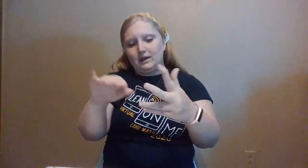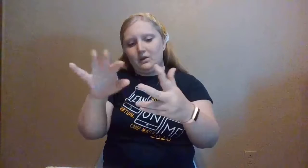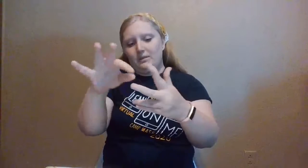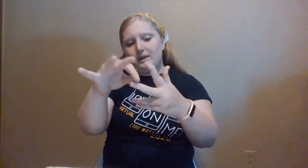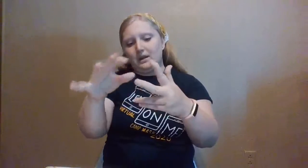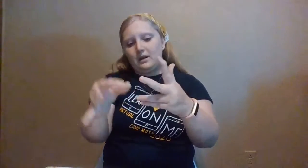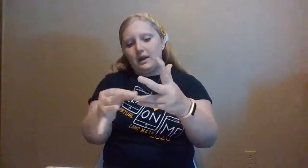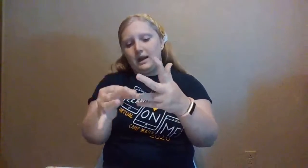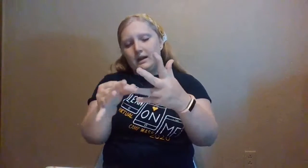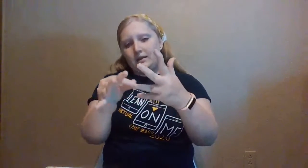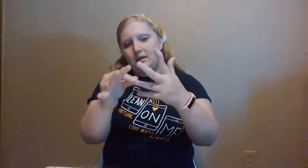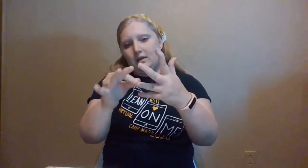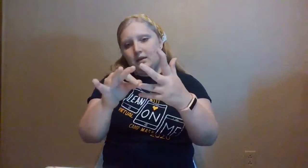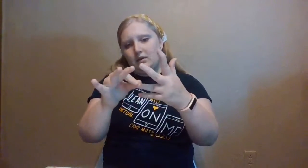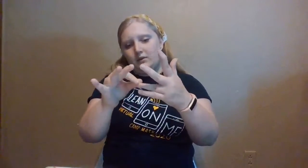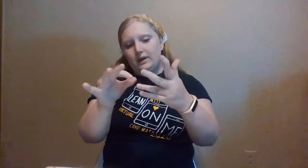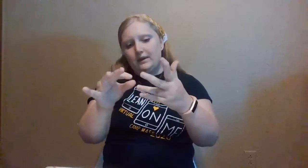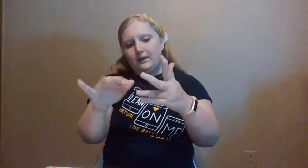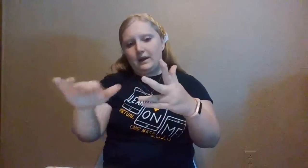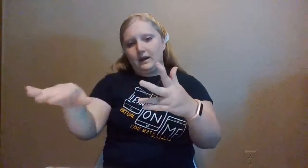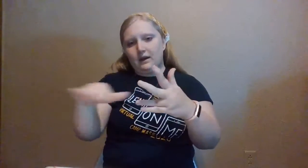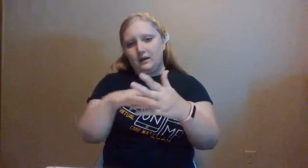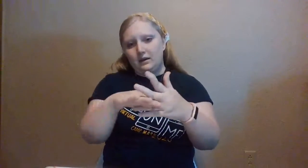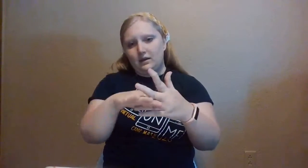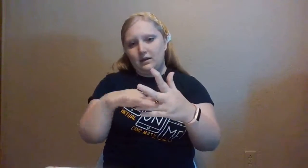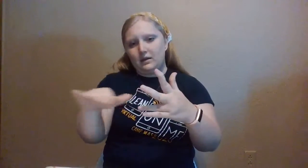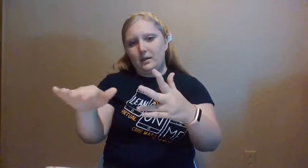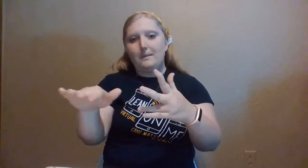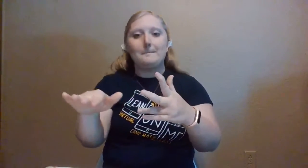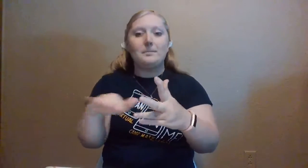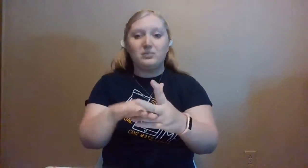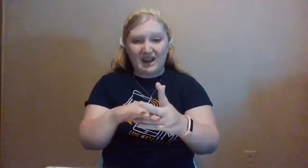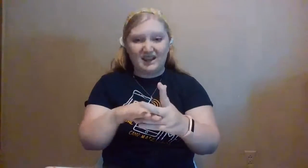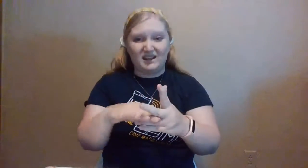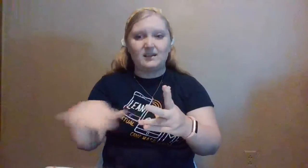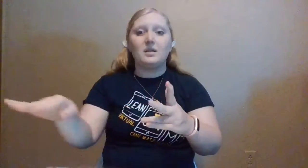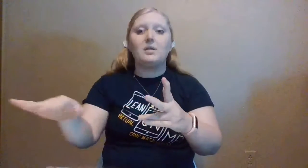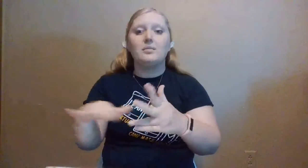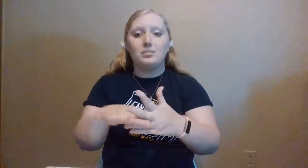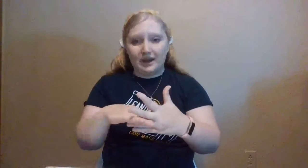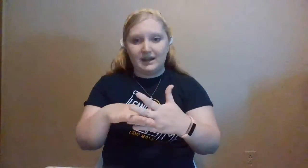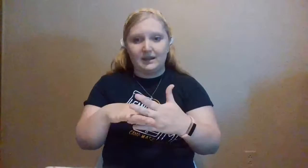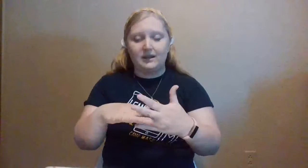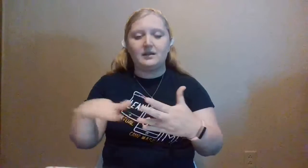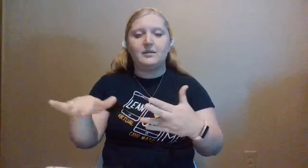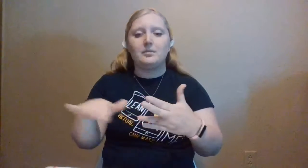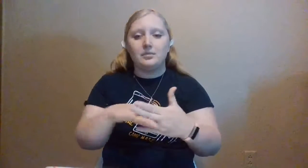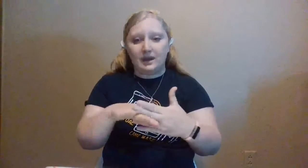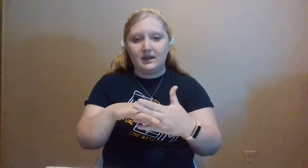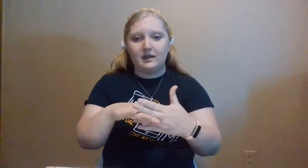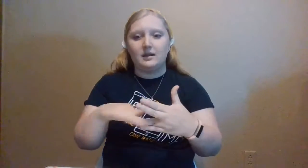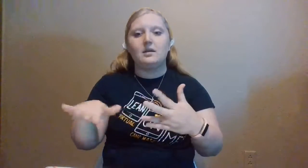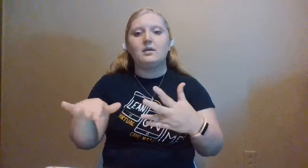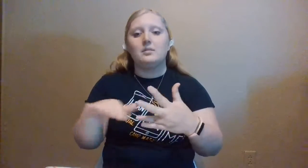your middle and ring finger. Break, break, break,